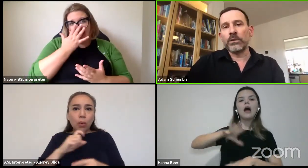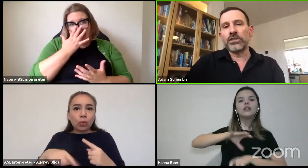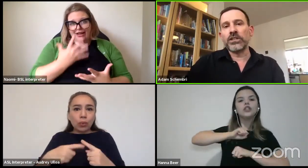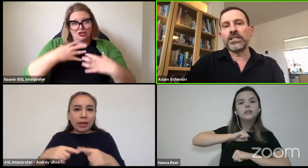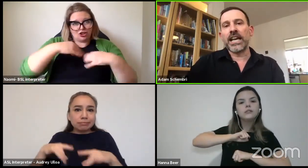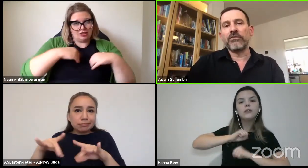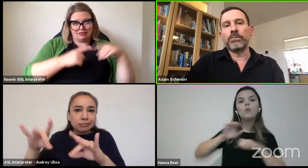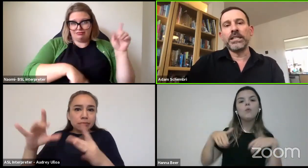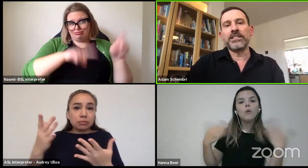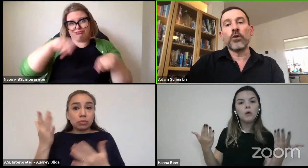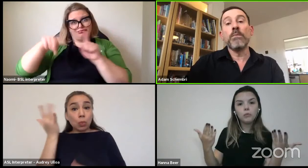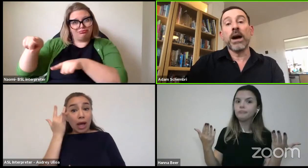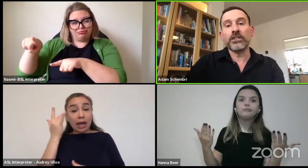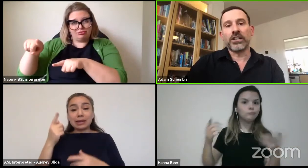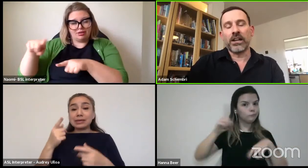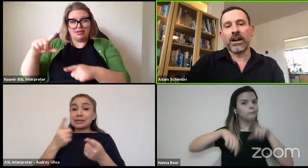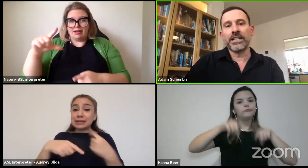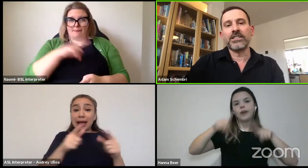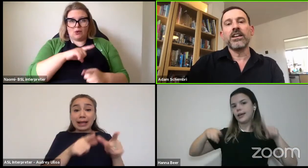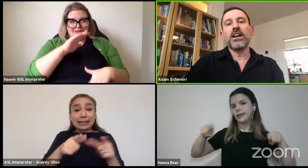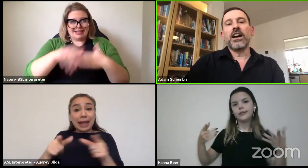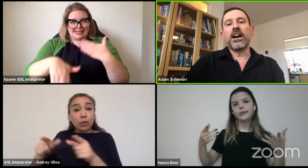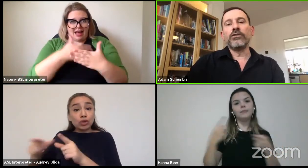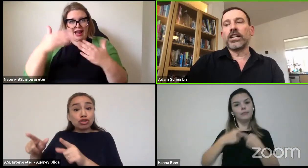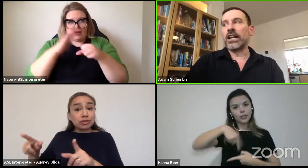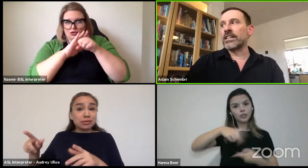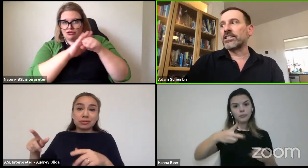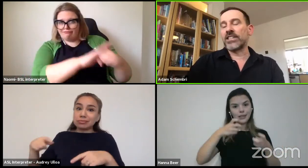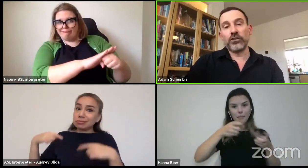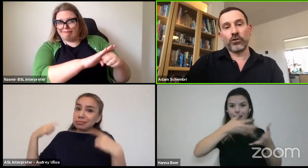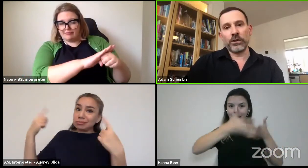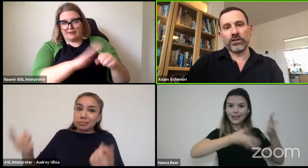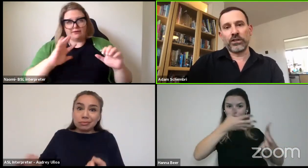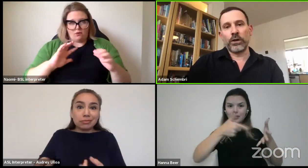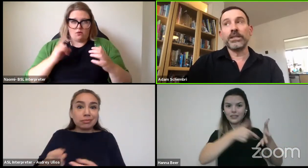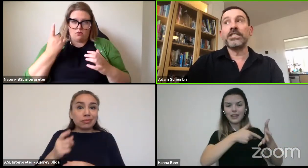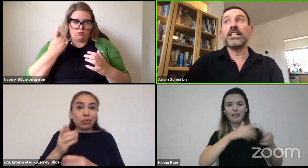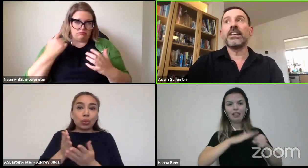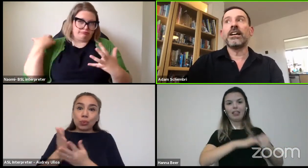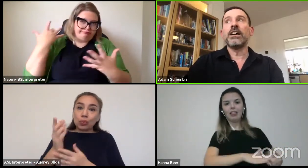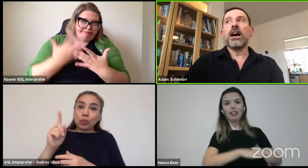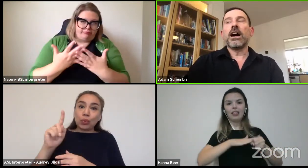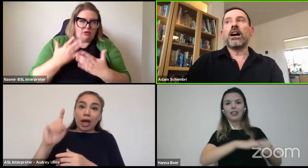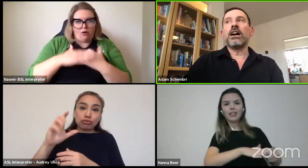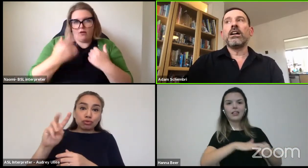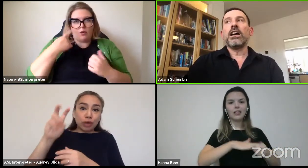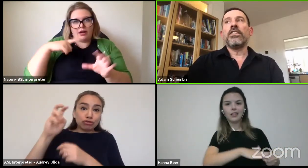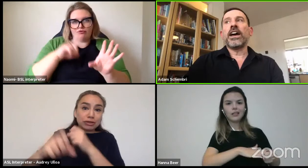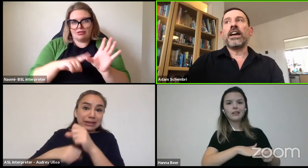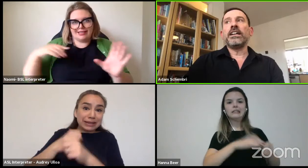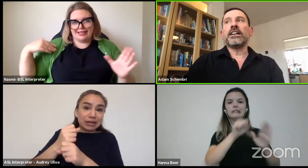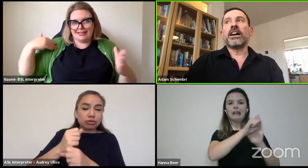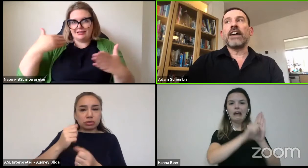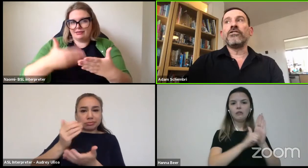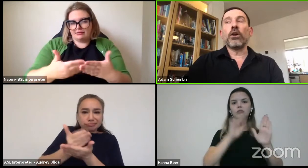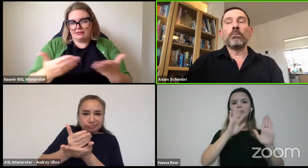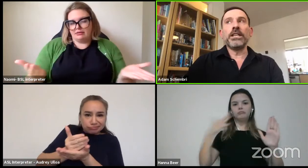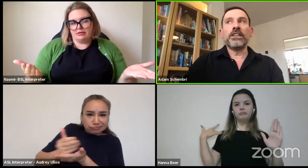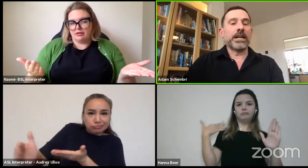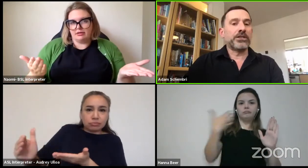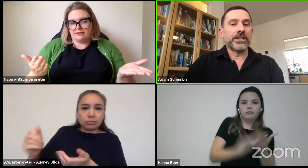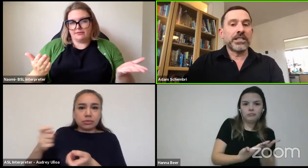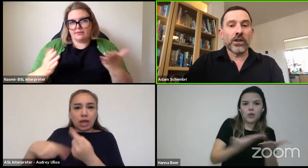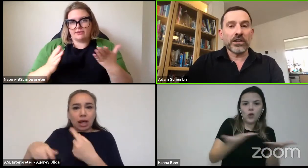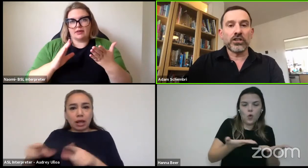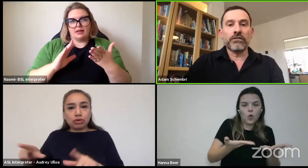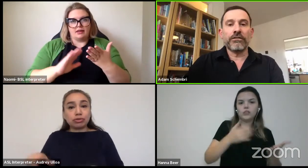sign languages have been so marginalized over the last century or so. In particular, they have not been the